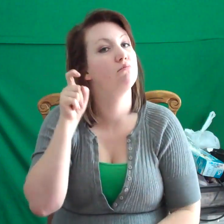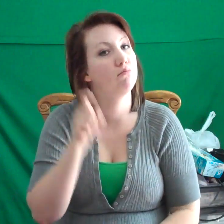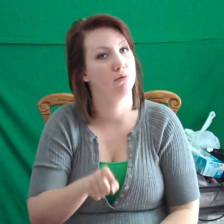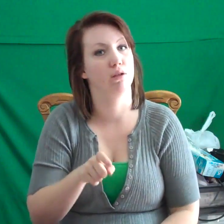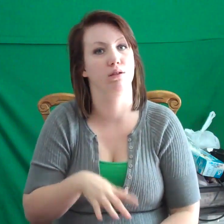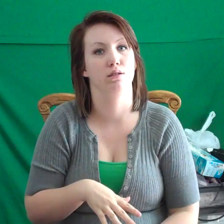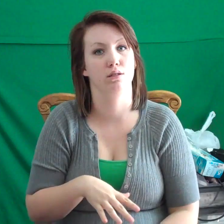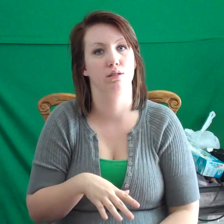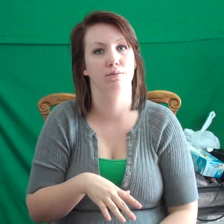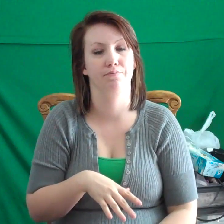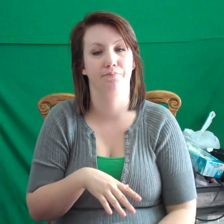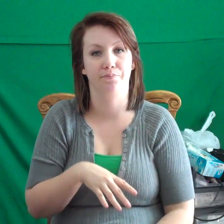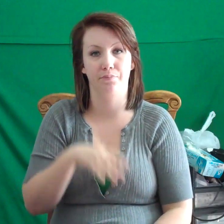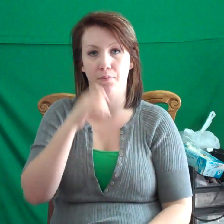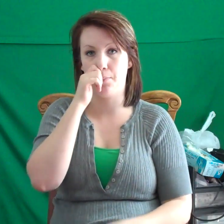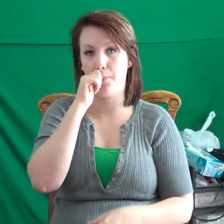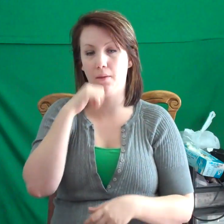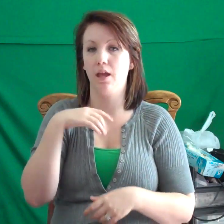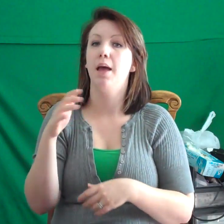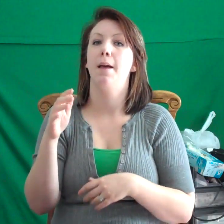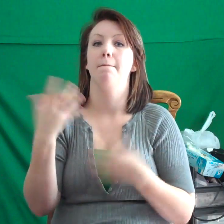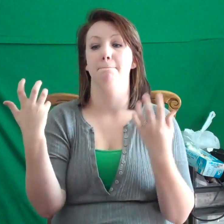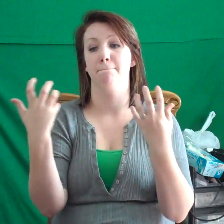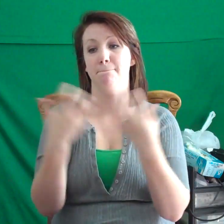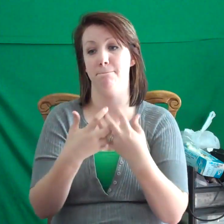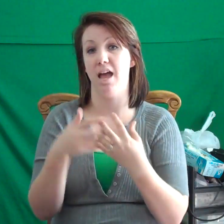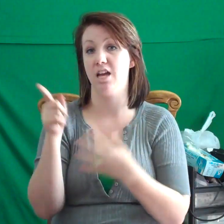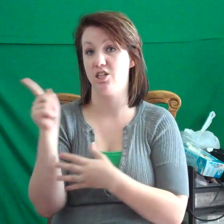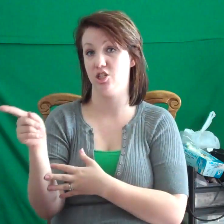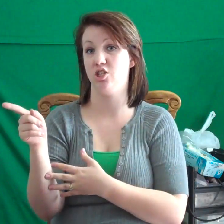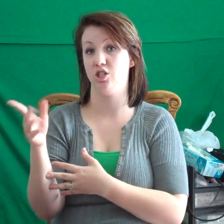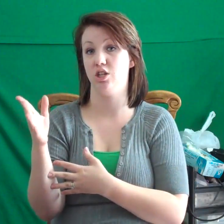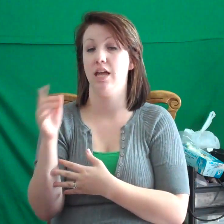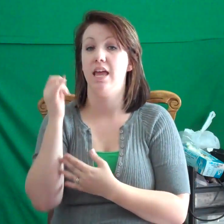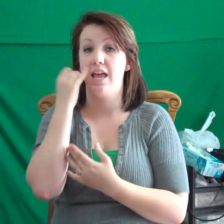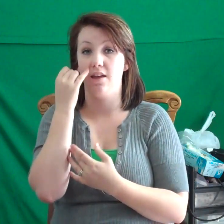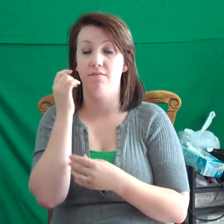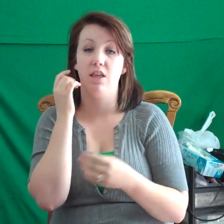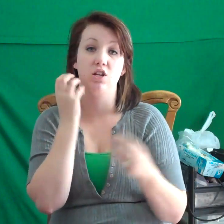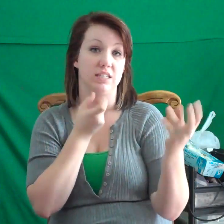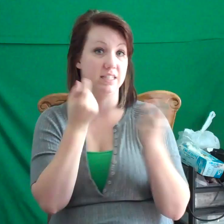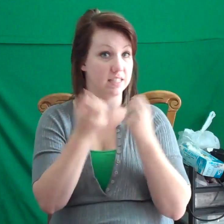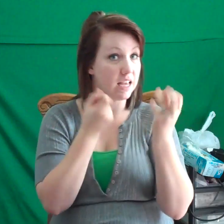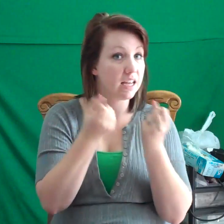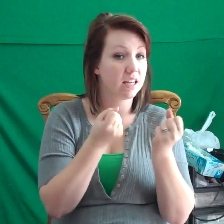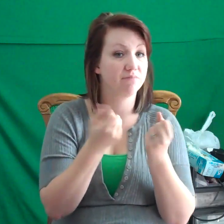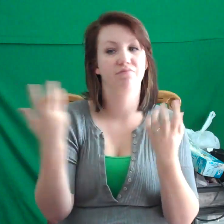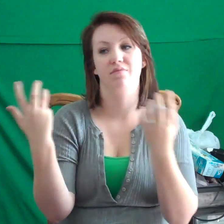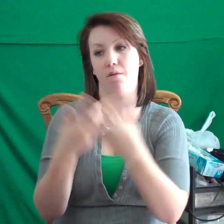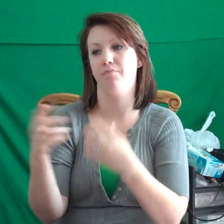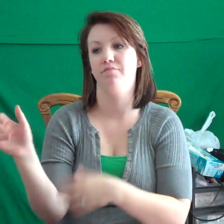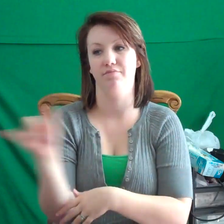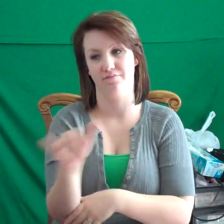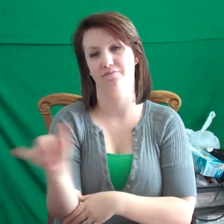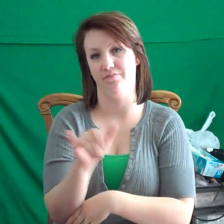the message is being sent. So if they're signing it, you're going to voice it the same way. If it's being voiced, you're going to sign it back